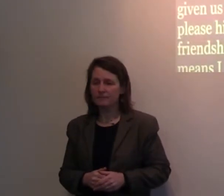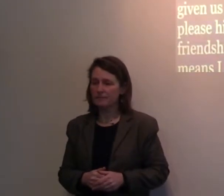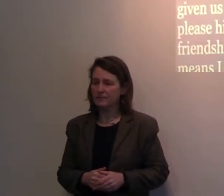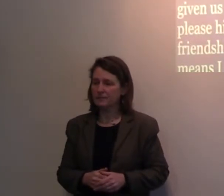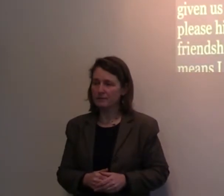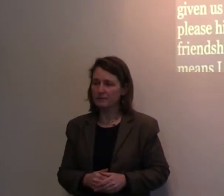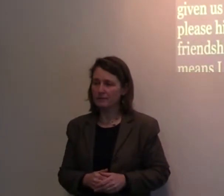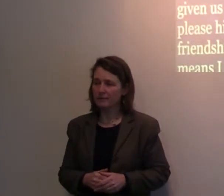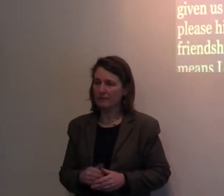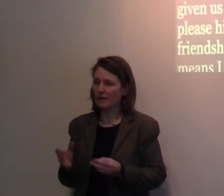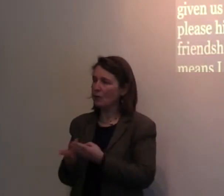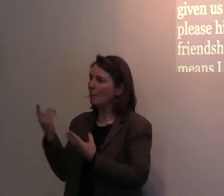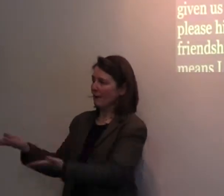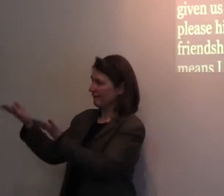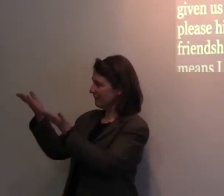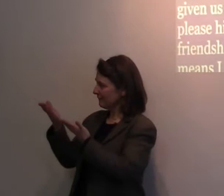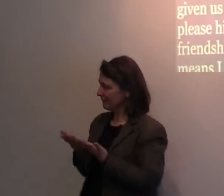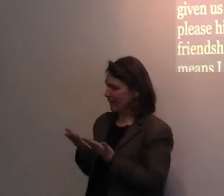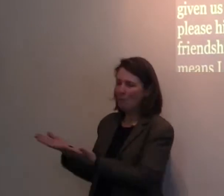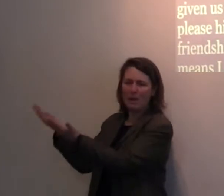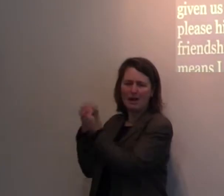God has given me a wonderful blessing.